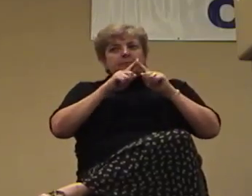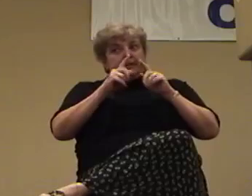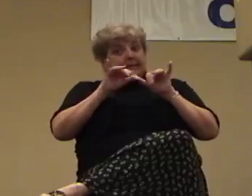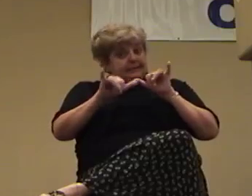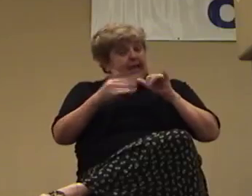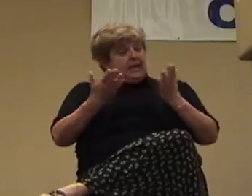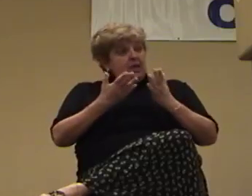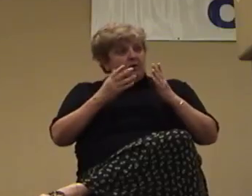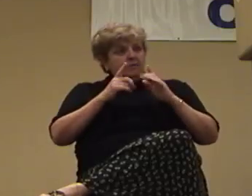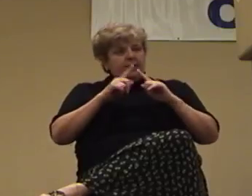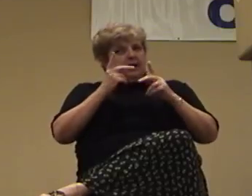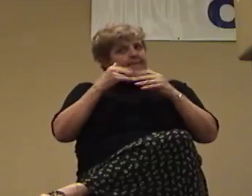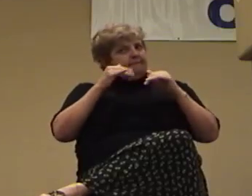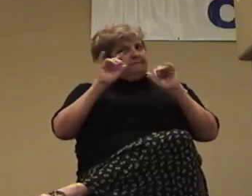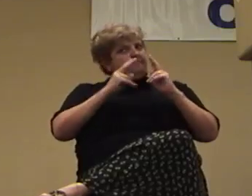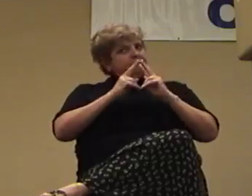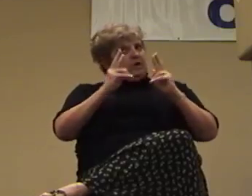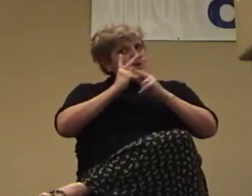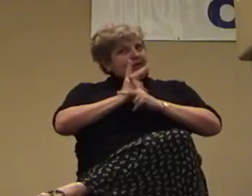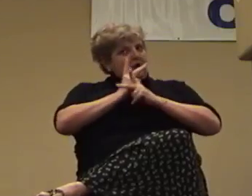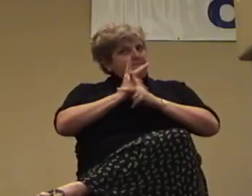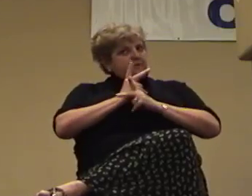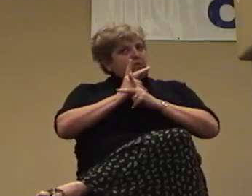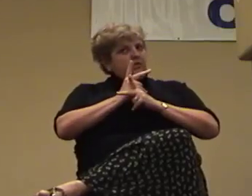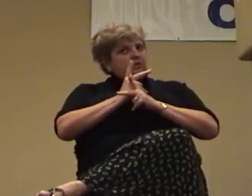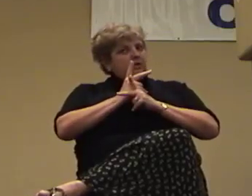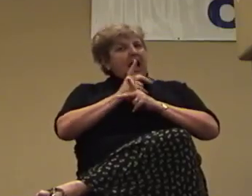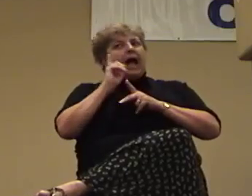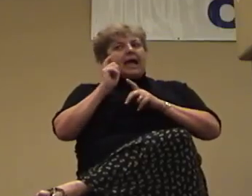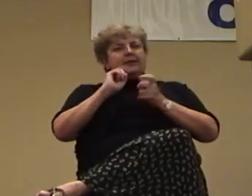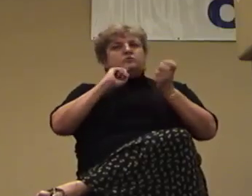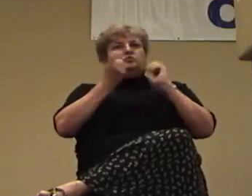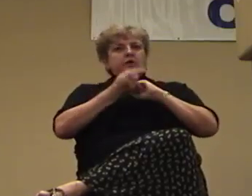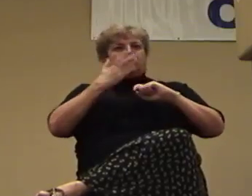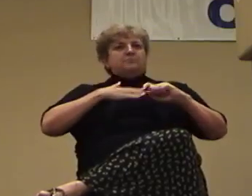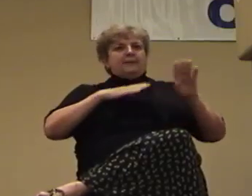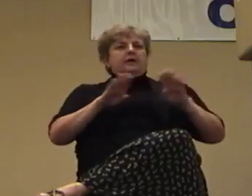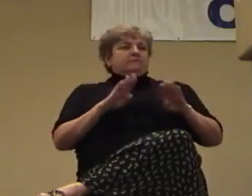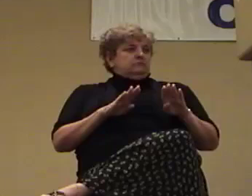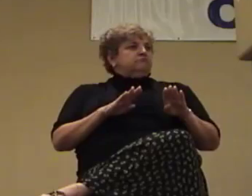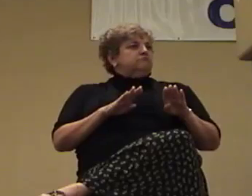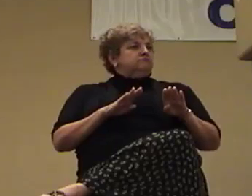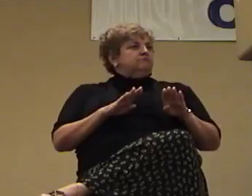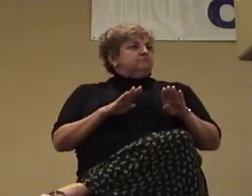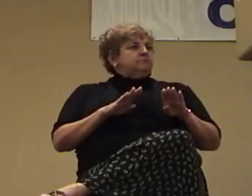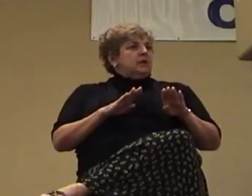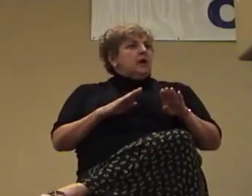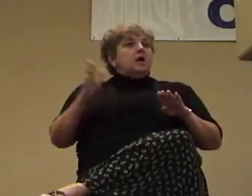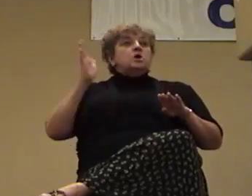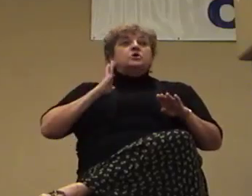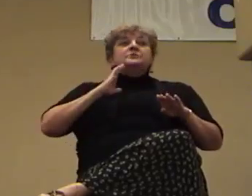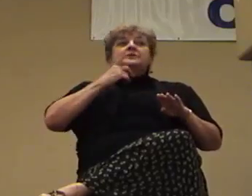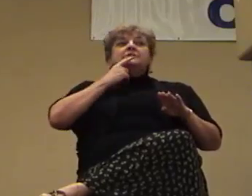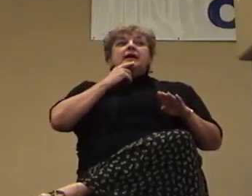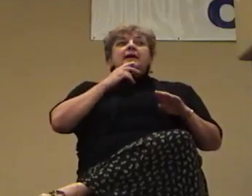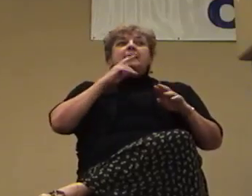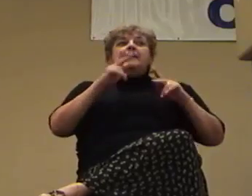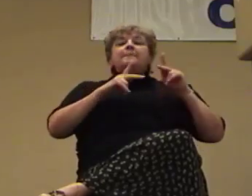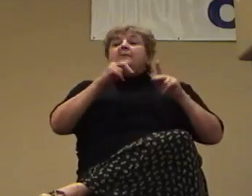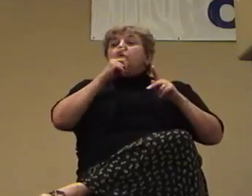my conduct and what I do. I need to change my conduct. I used to think it was a compliment when someone was in a relationship and they would flirt